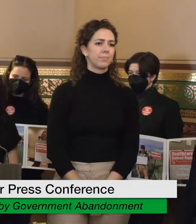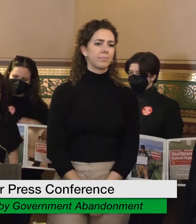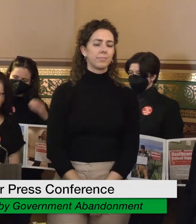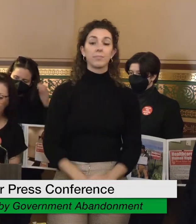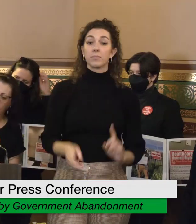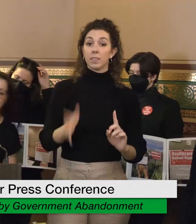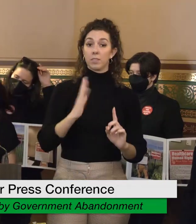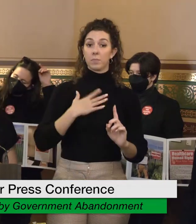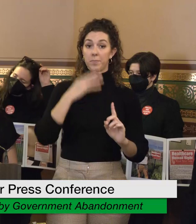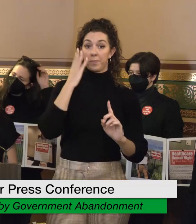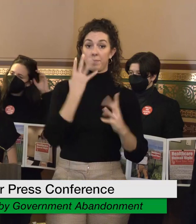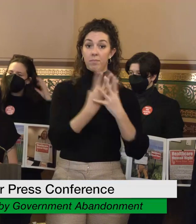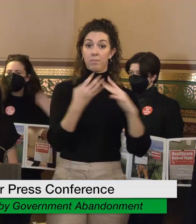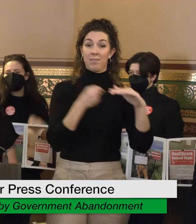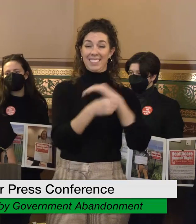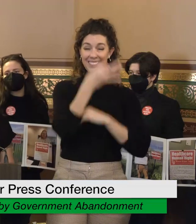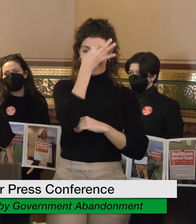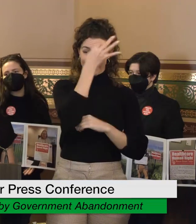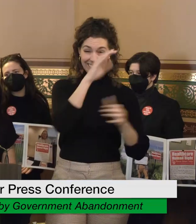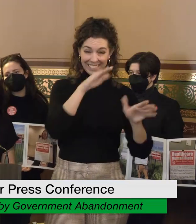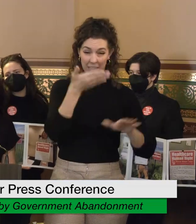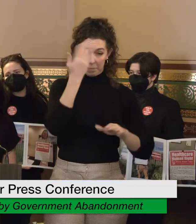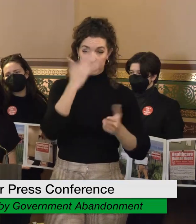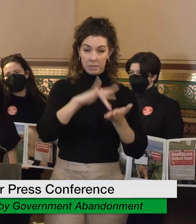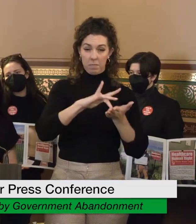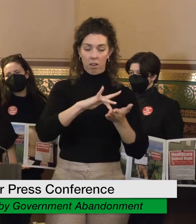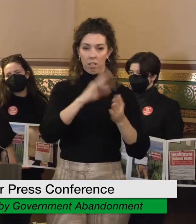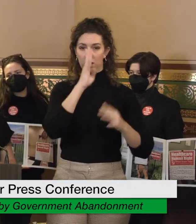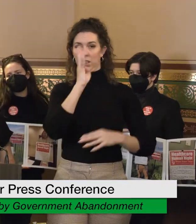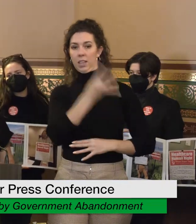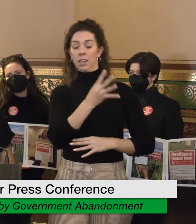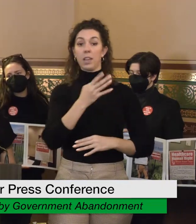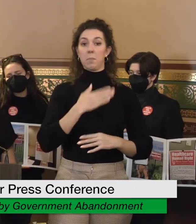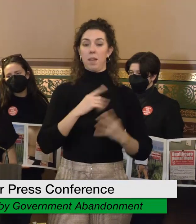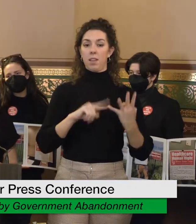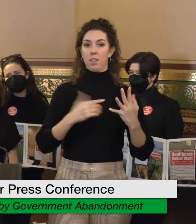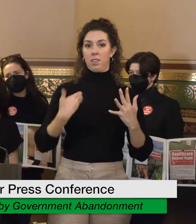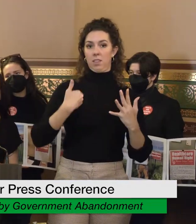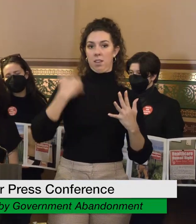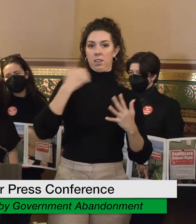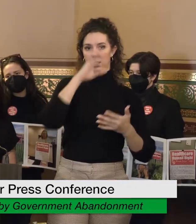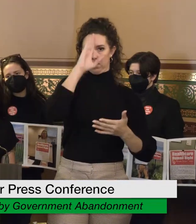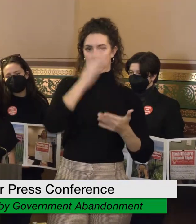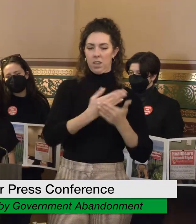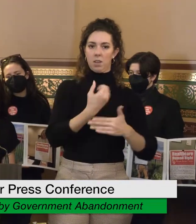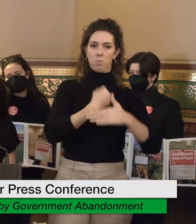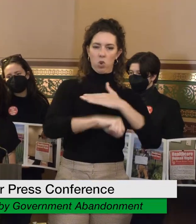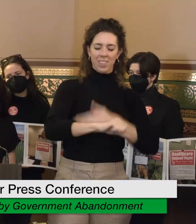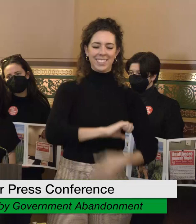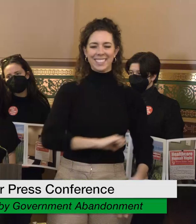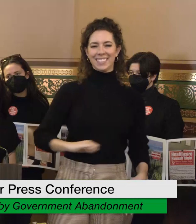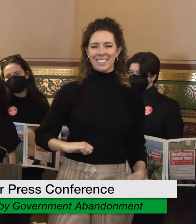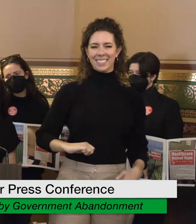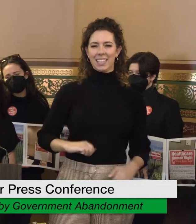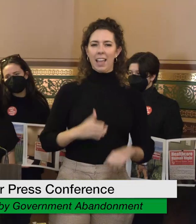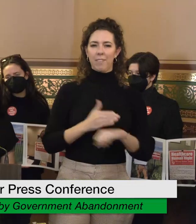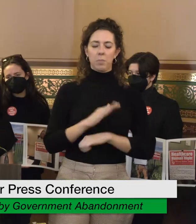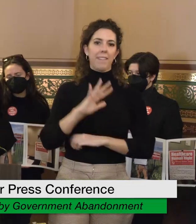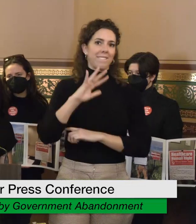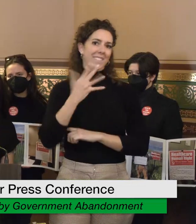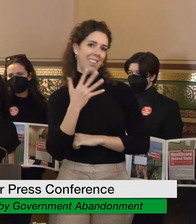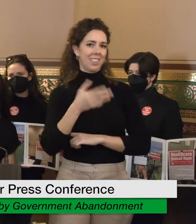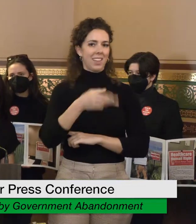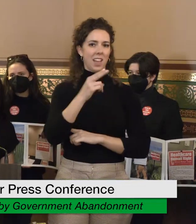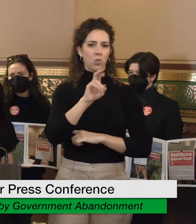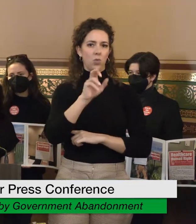When I was incarcerated, I almost died due to medical neglect. I gave birth to my youngest son by C-section after my fifth high-risk pregnancy.